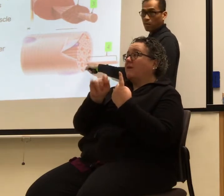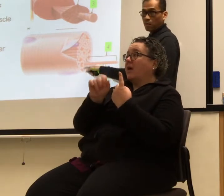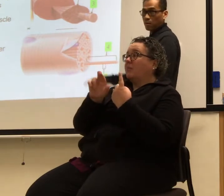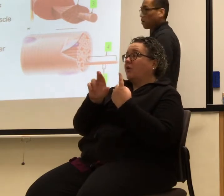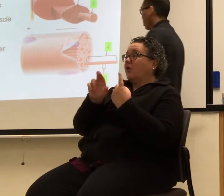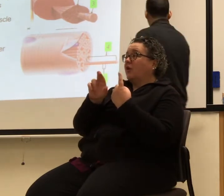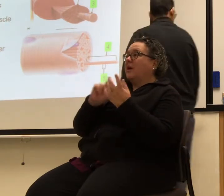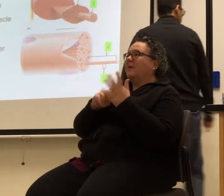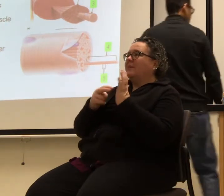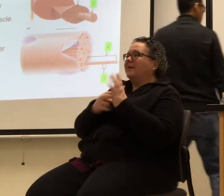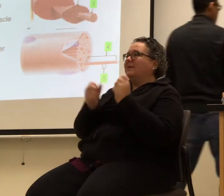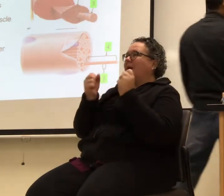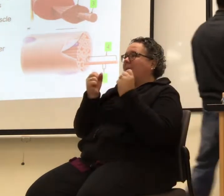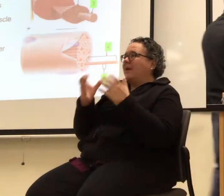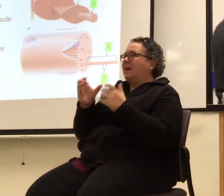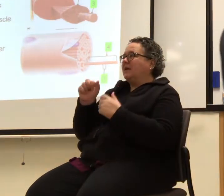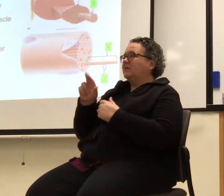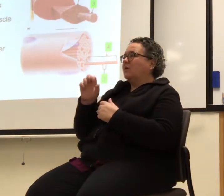row.